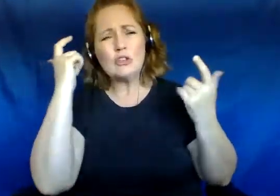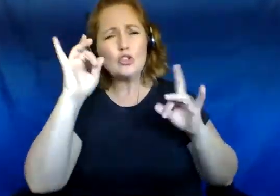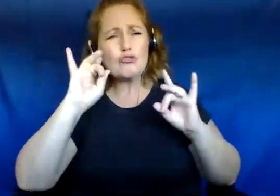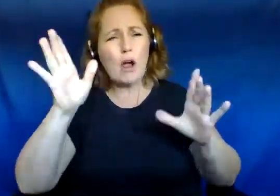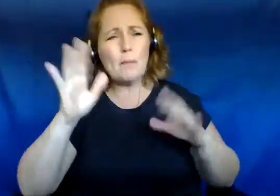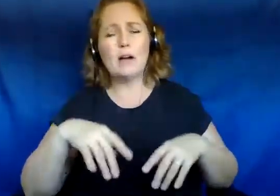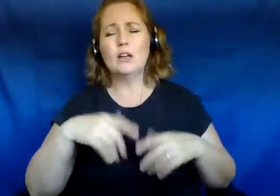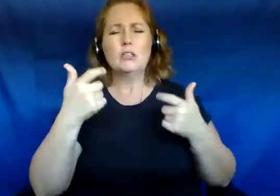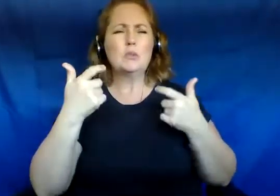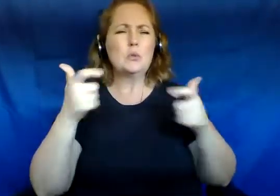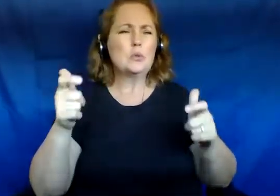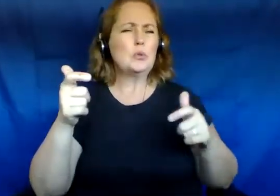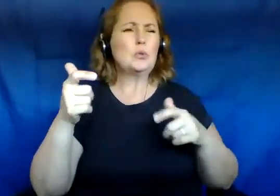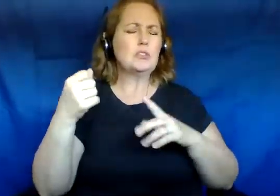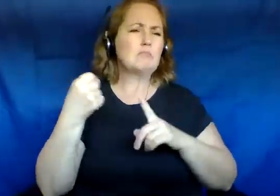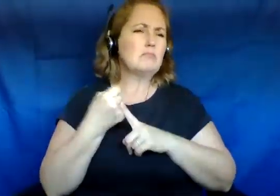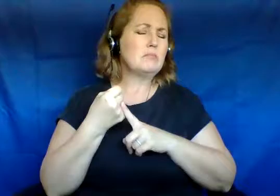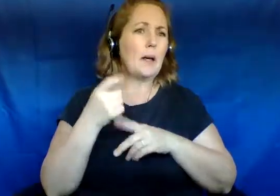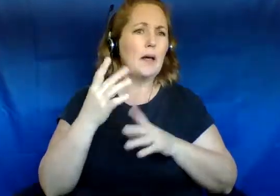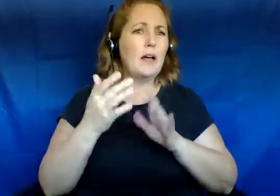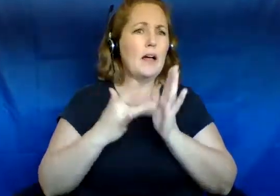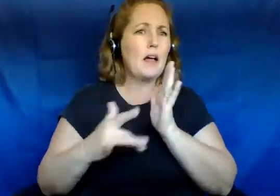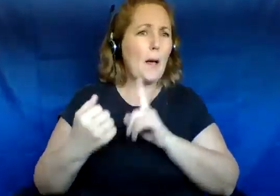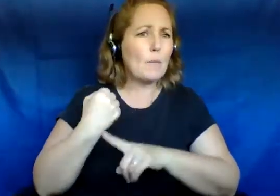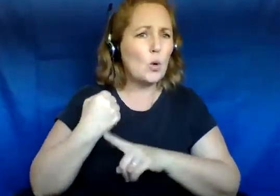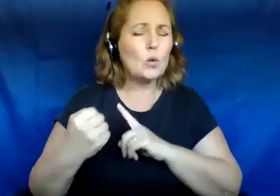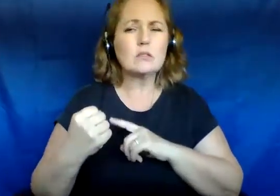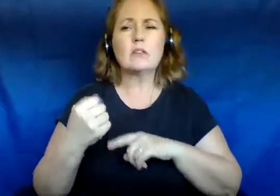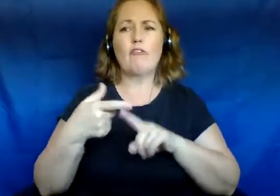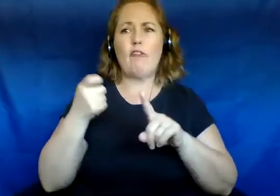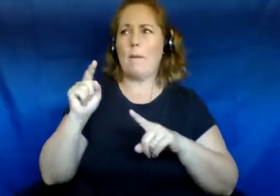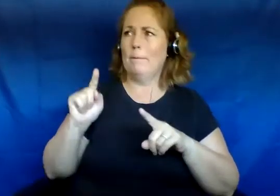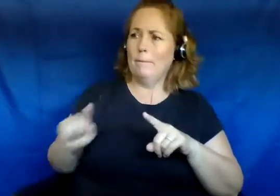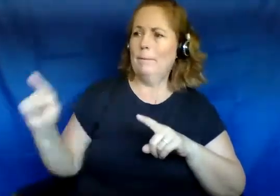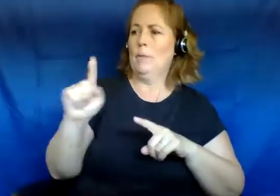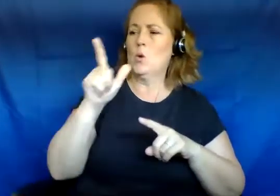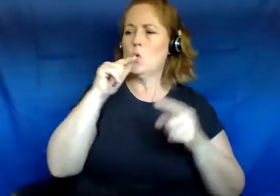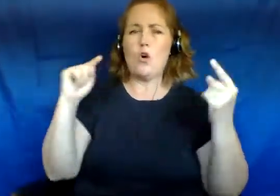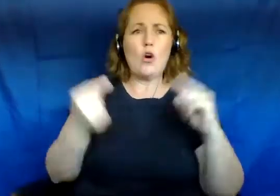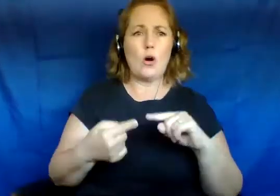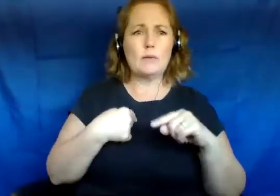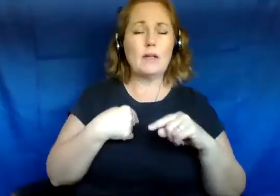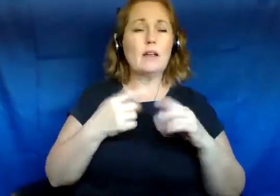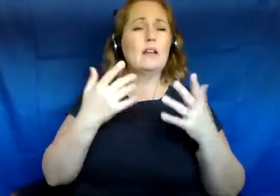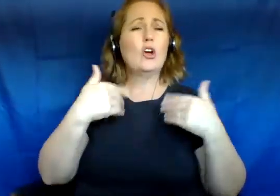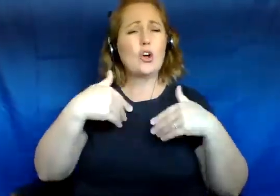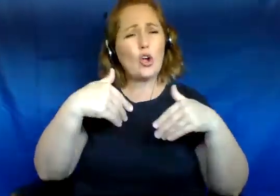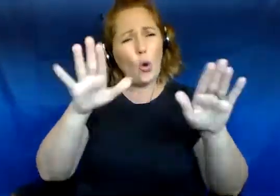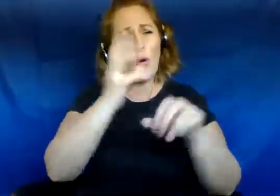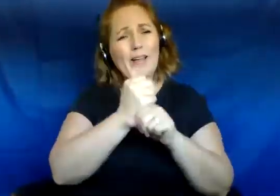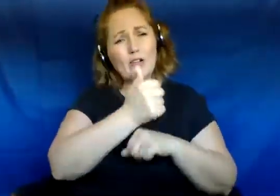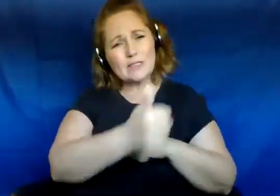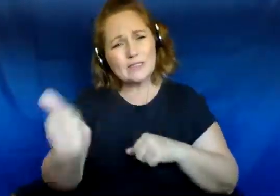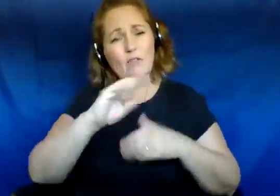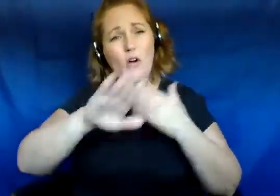abuses for people who have harmed them. Just go and get yourself all the help that you